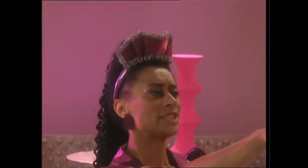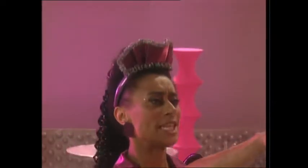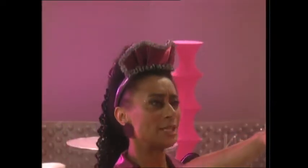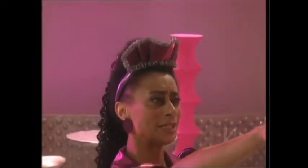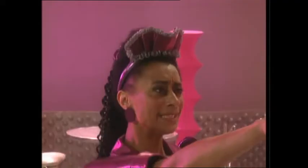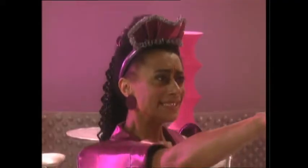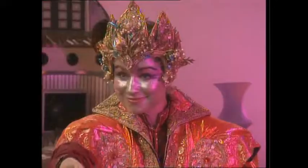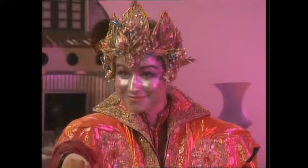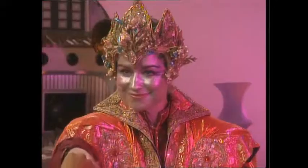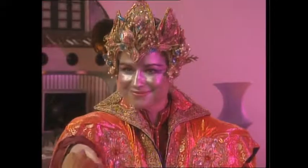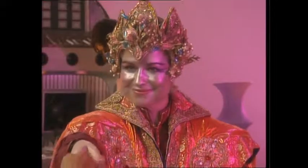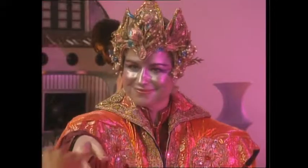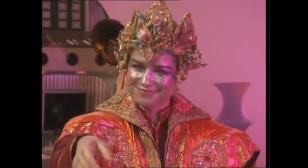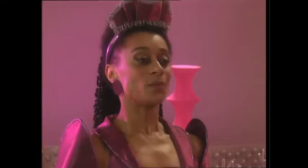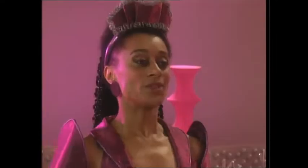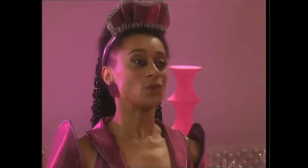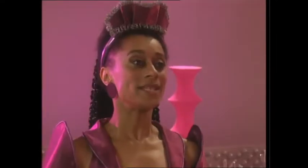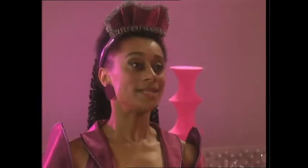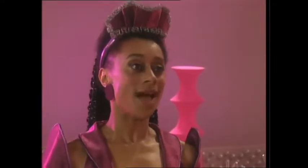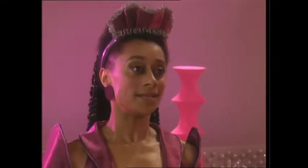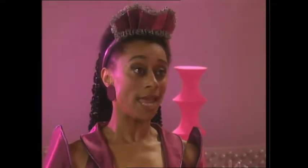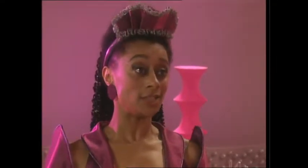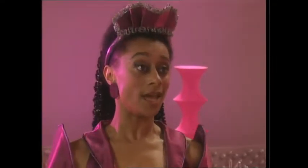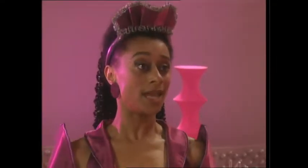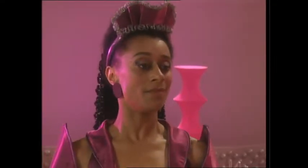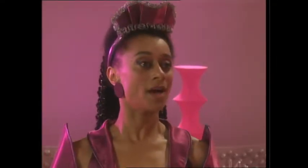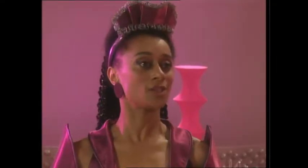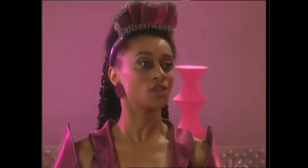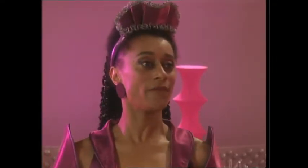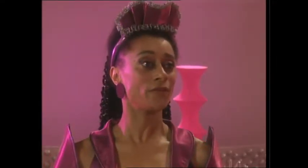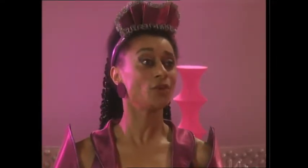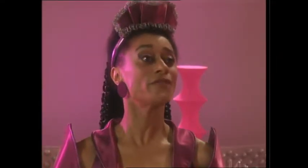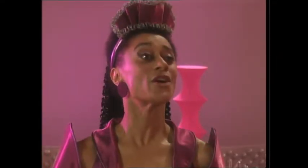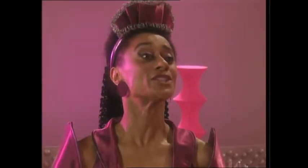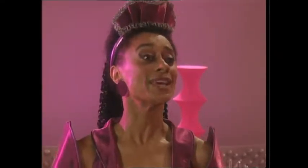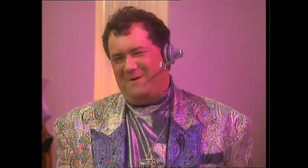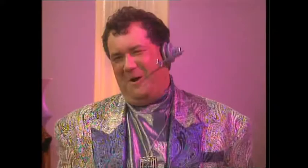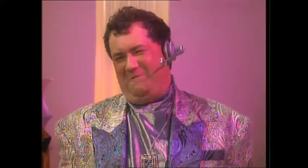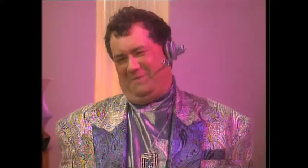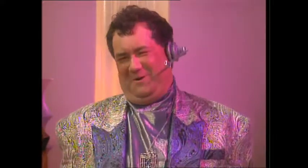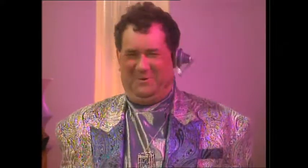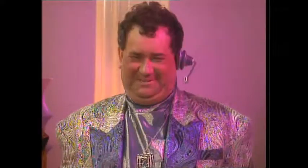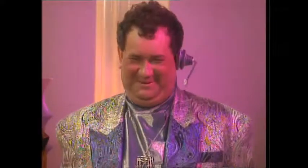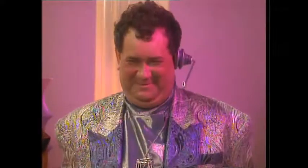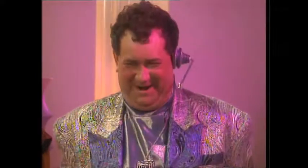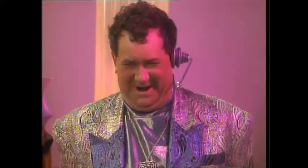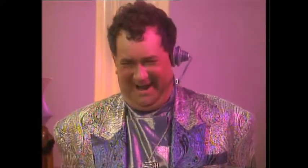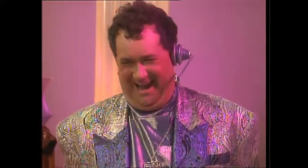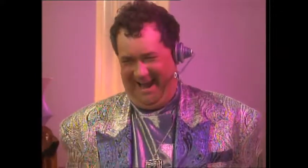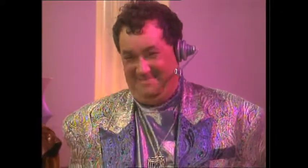cuisine. I was the 2989 master chef of the universe. Of course you were.